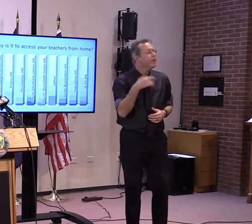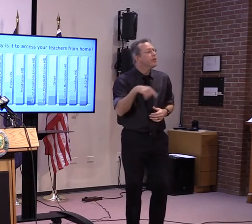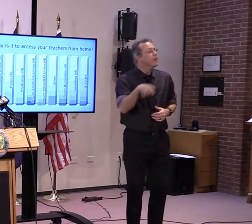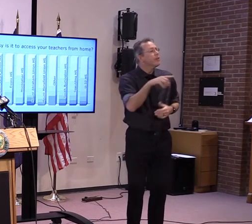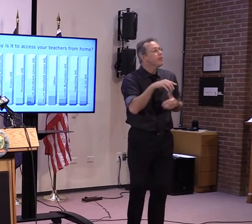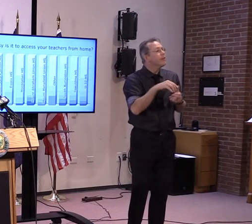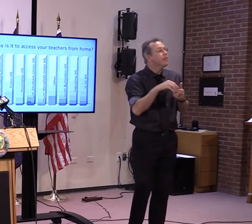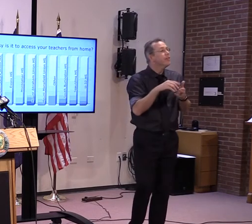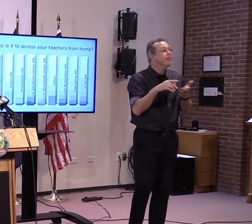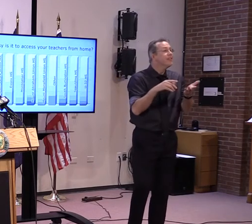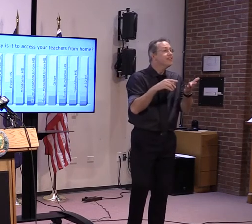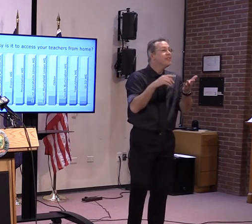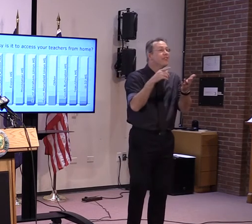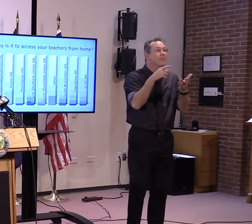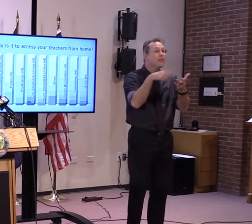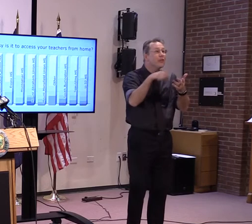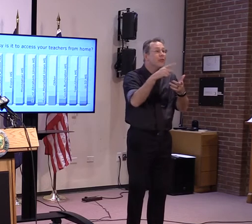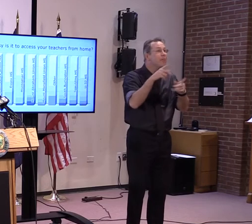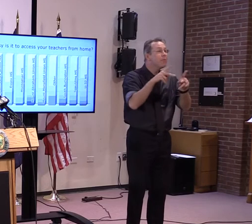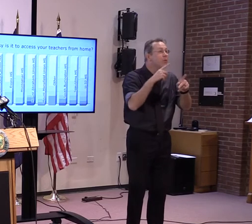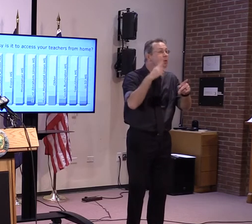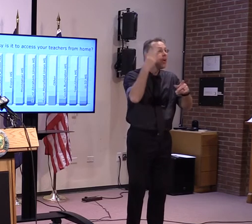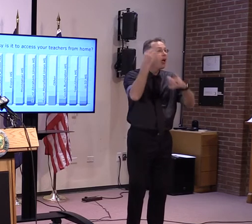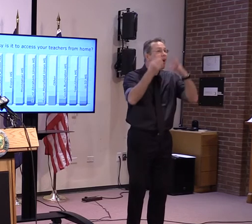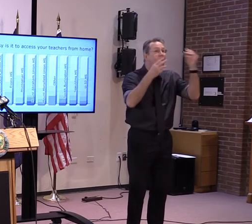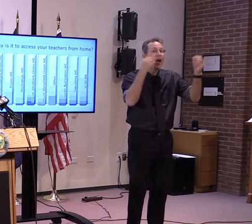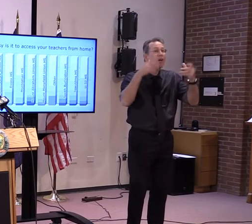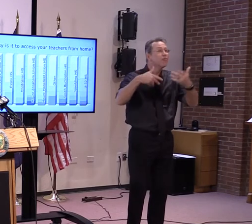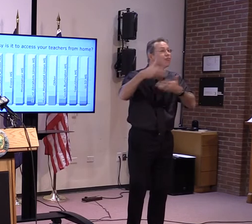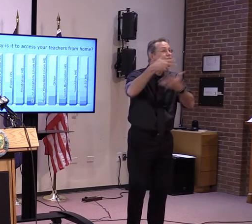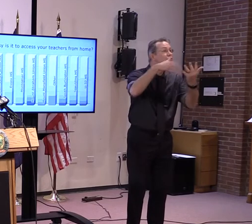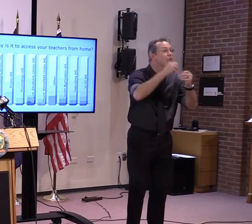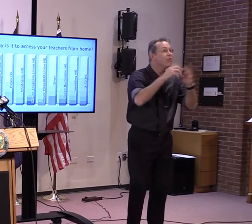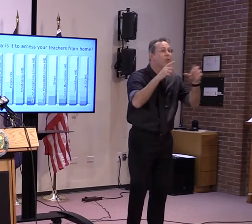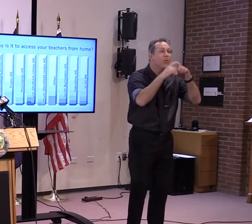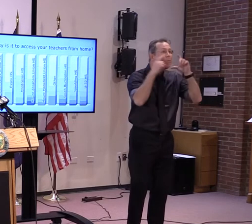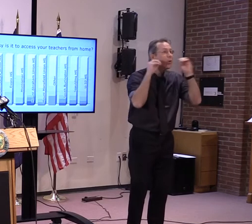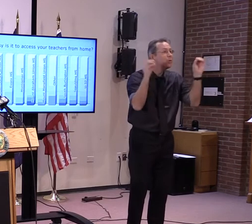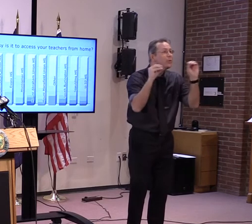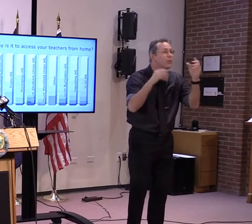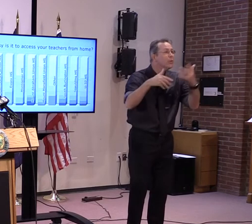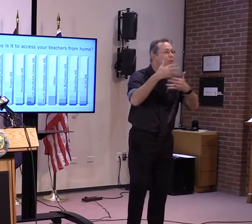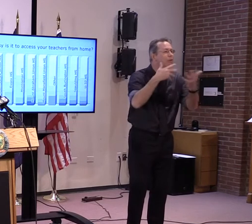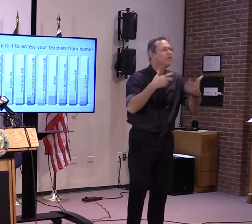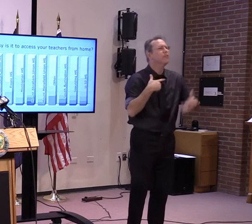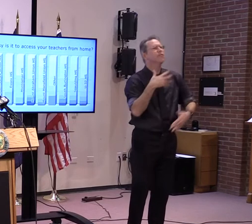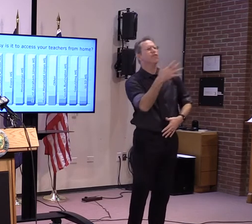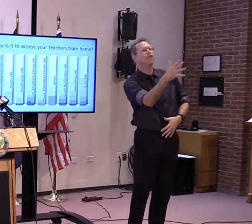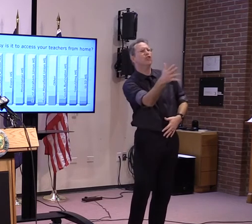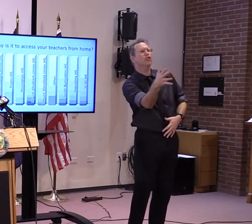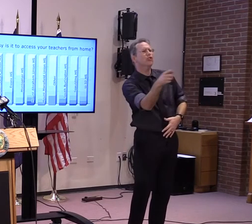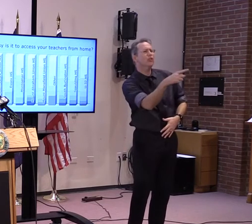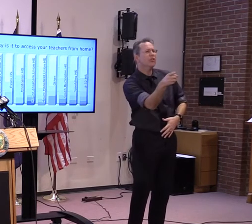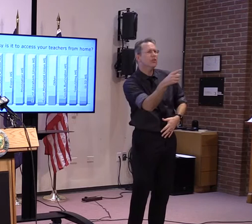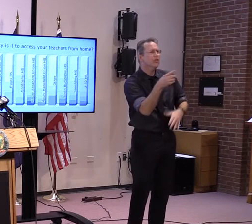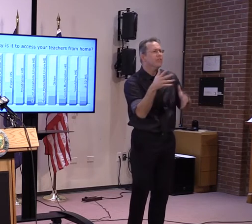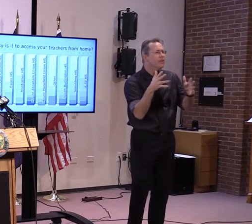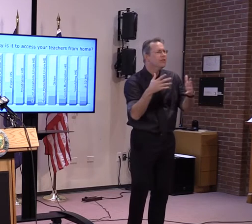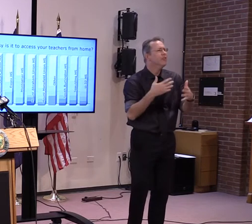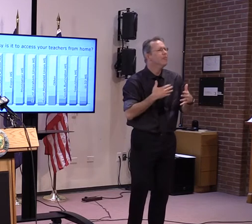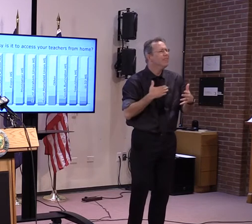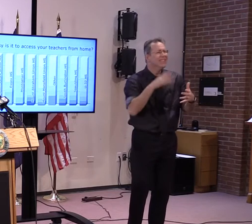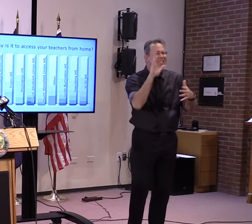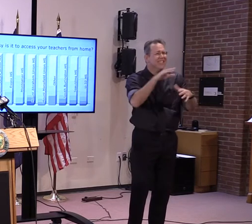gatherings even though people know you shouldn't, you are putting your kids at risk. That's how it is. You